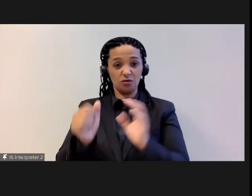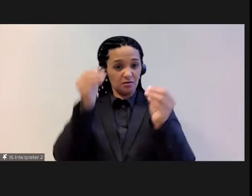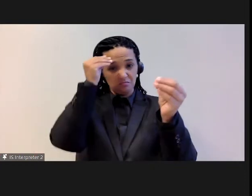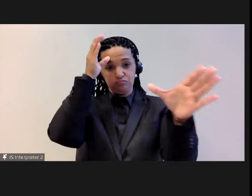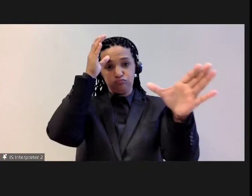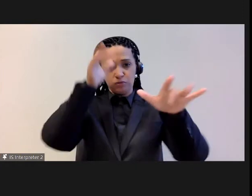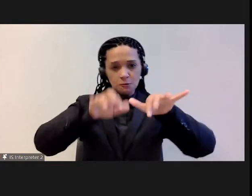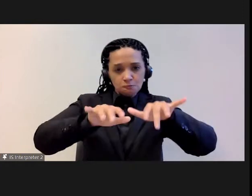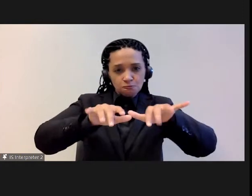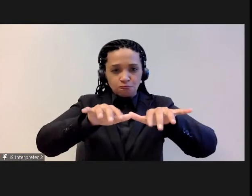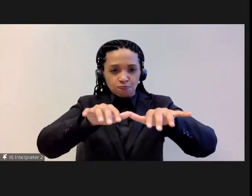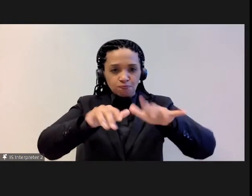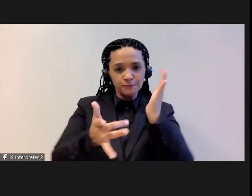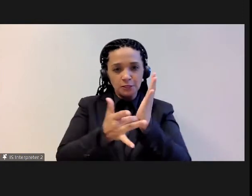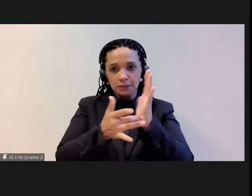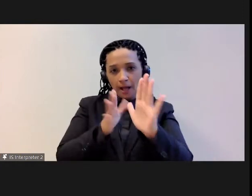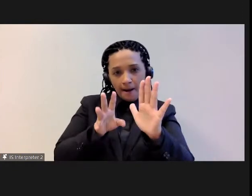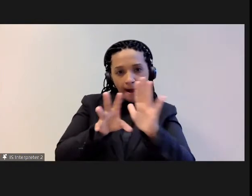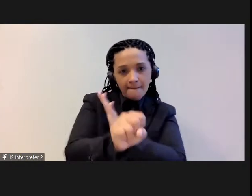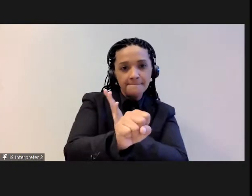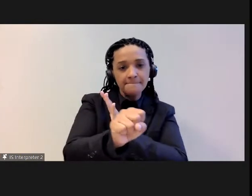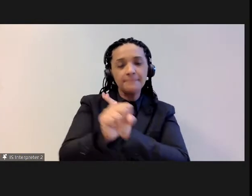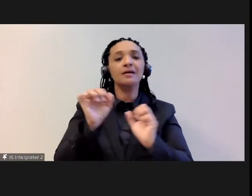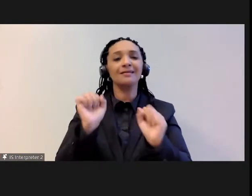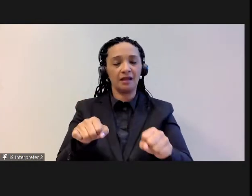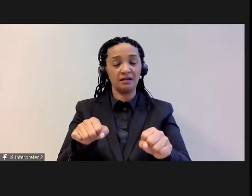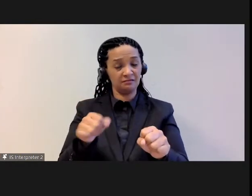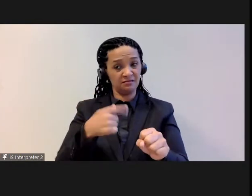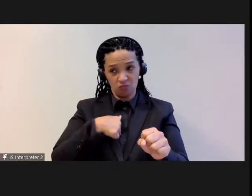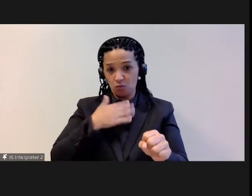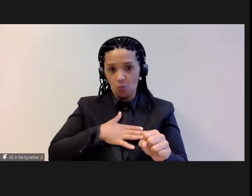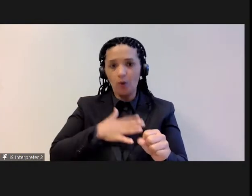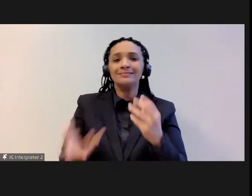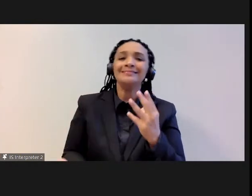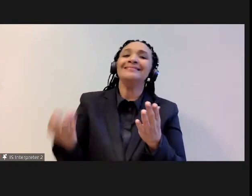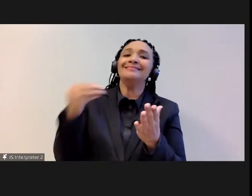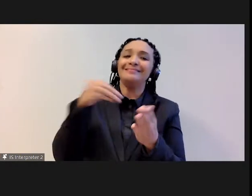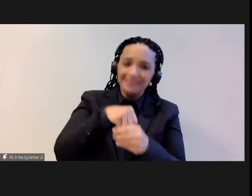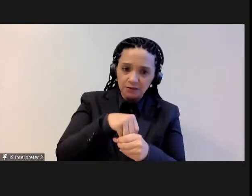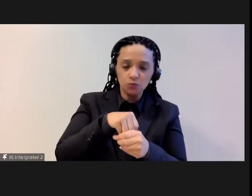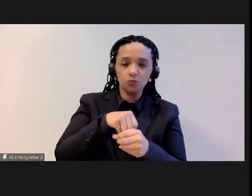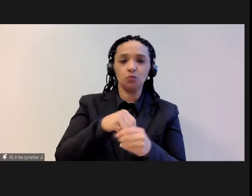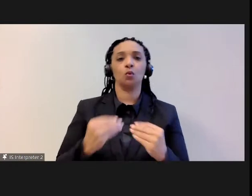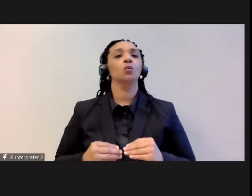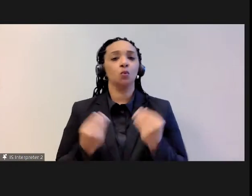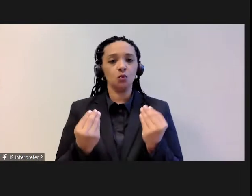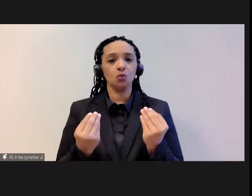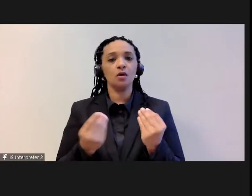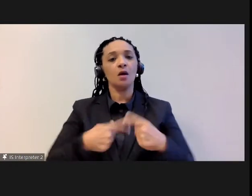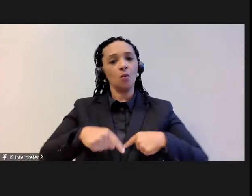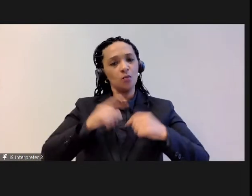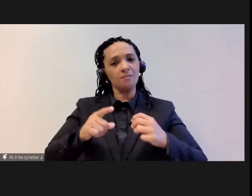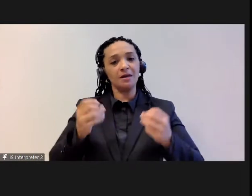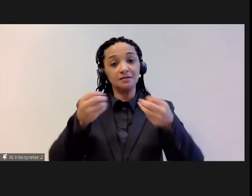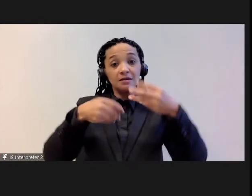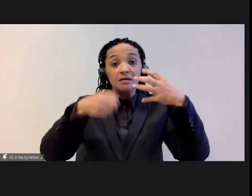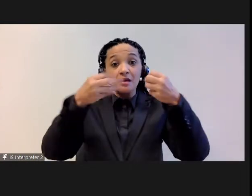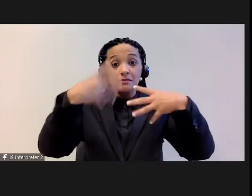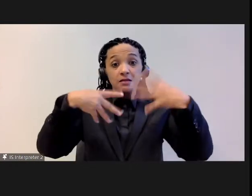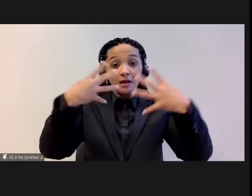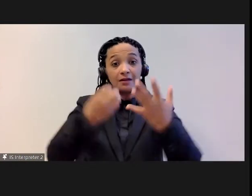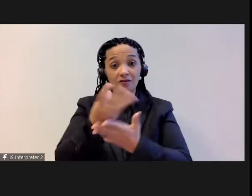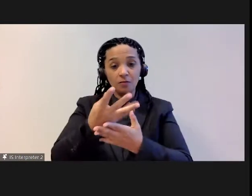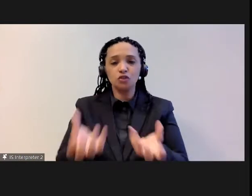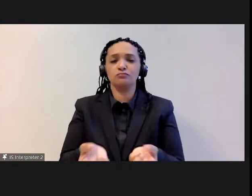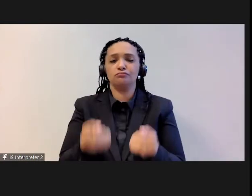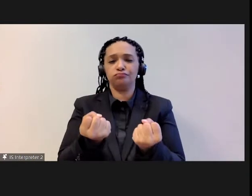with digital to come up with solutions in many of the areas where we're lacking information or we need to strengthen our information systems.